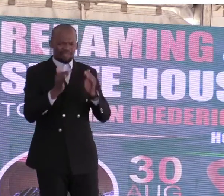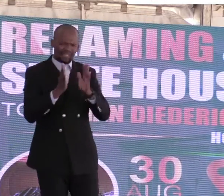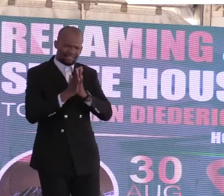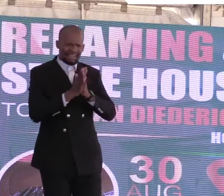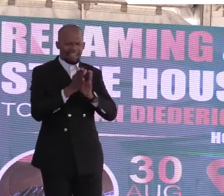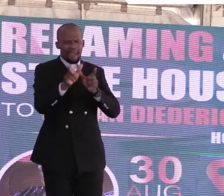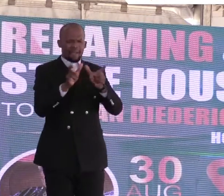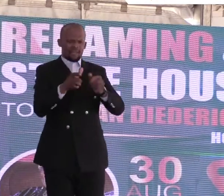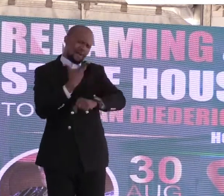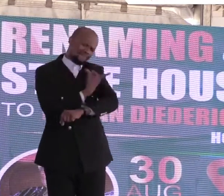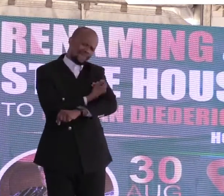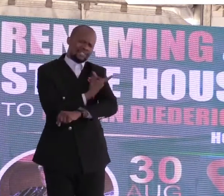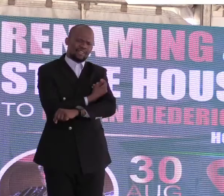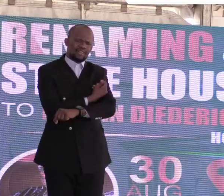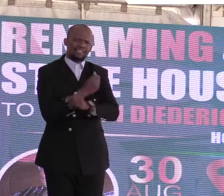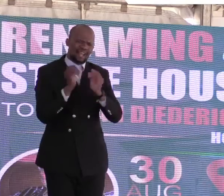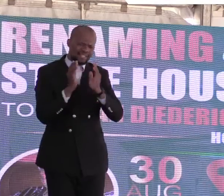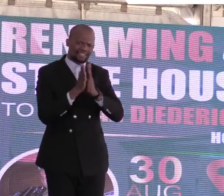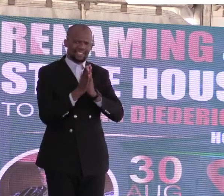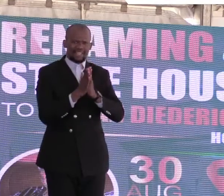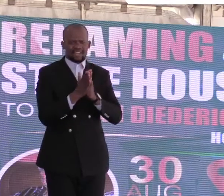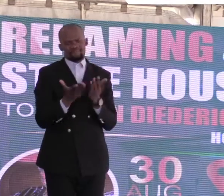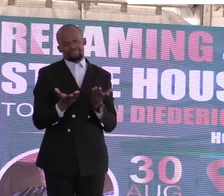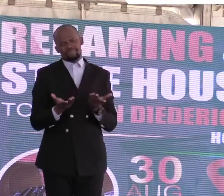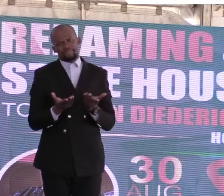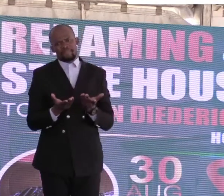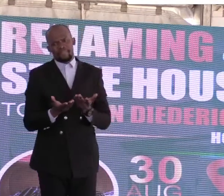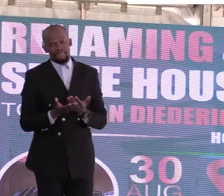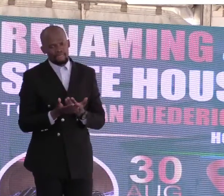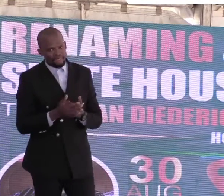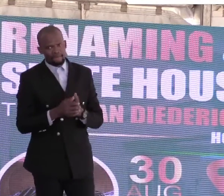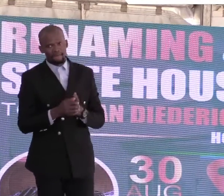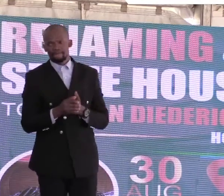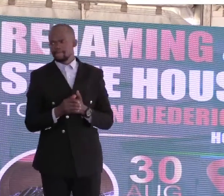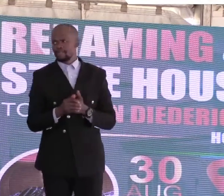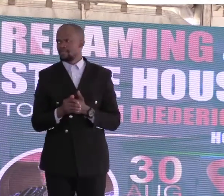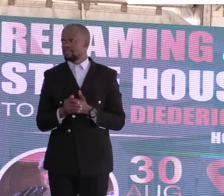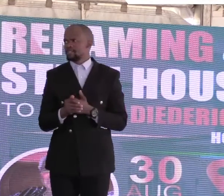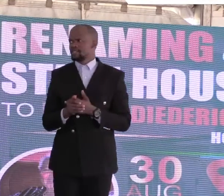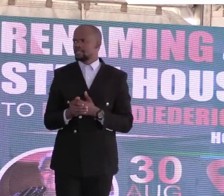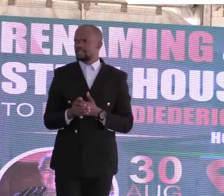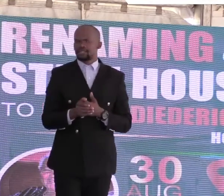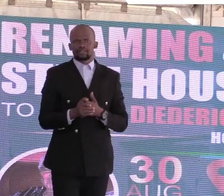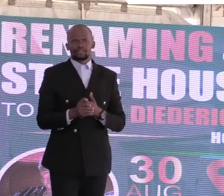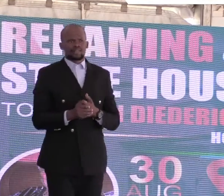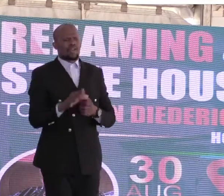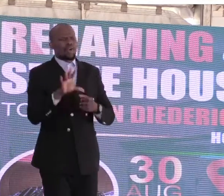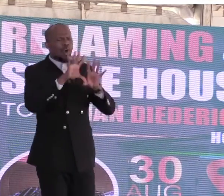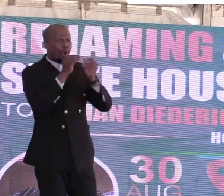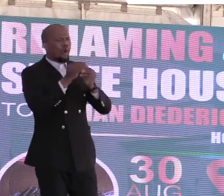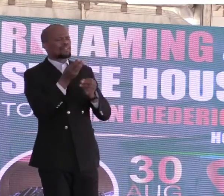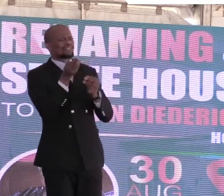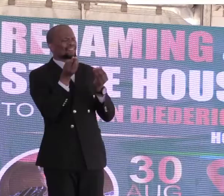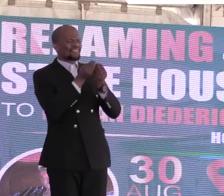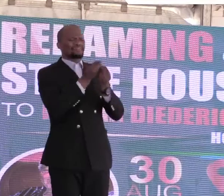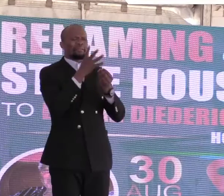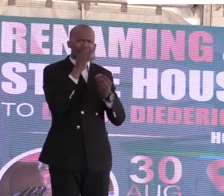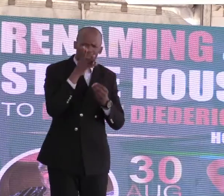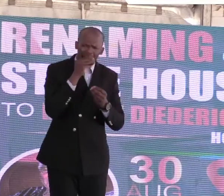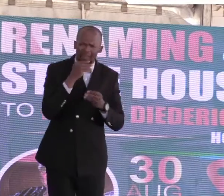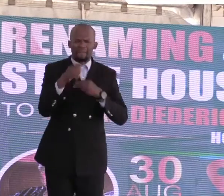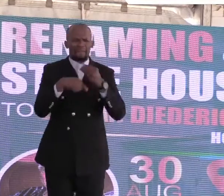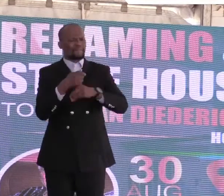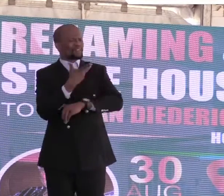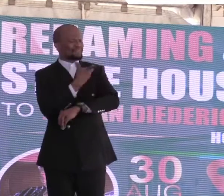must be vaccinated is actually informed by that. Let's demystify all these lies, perceptions that are created